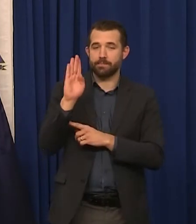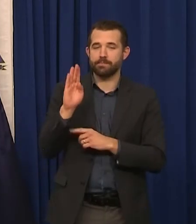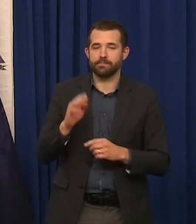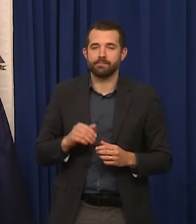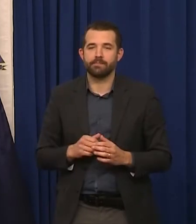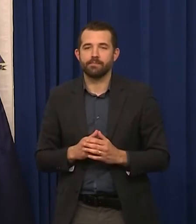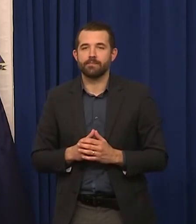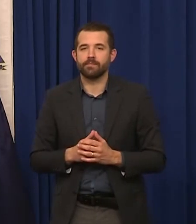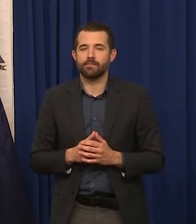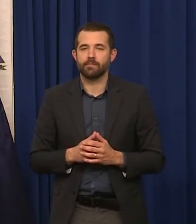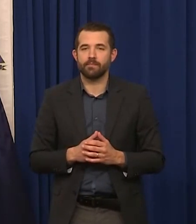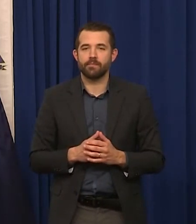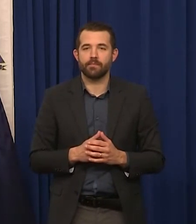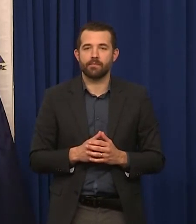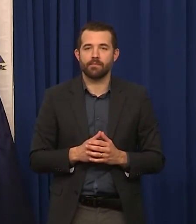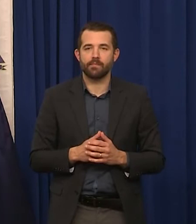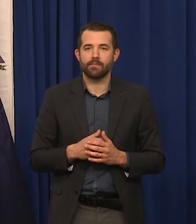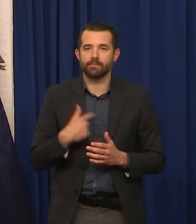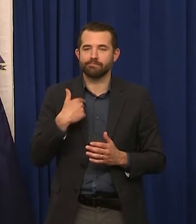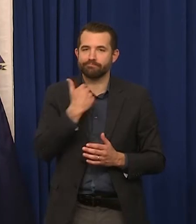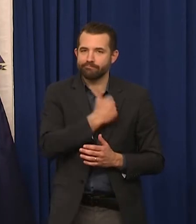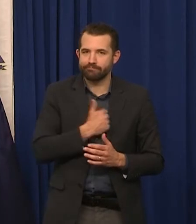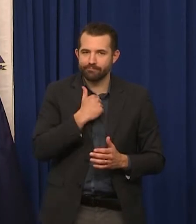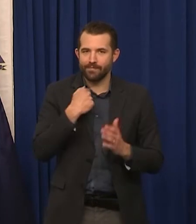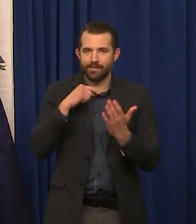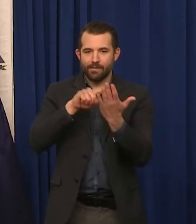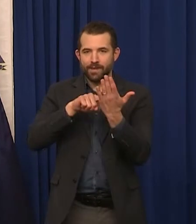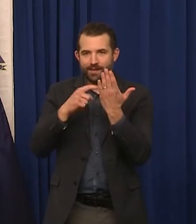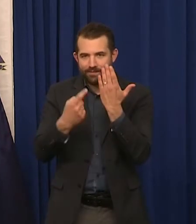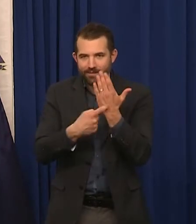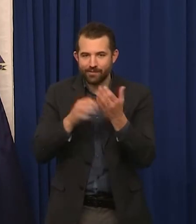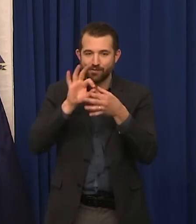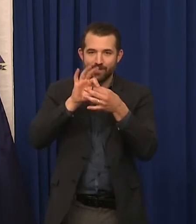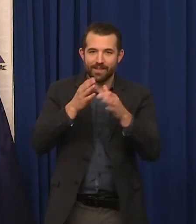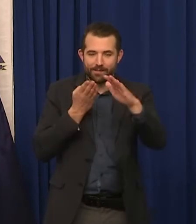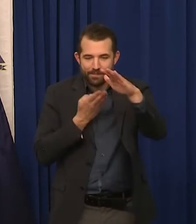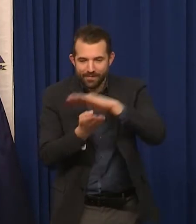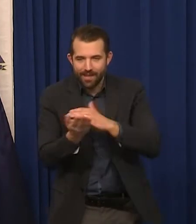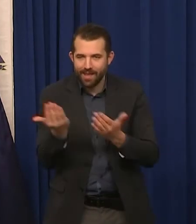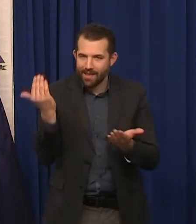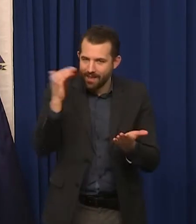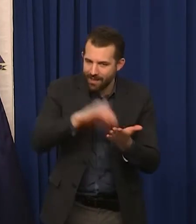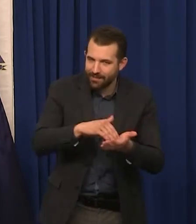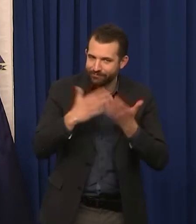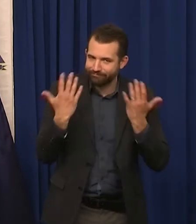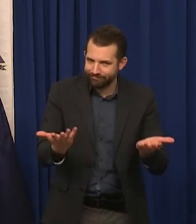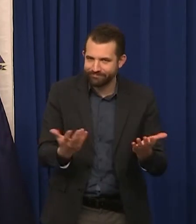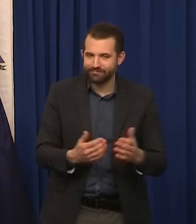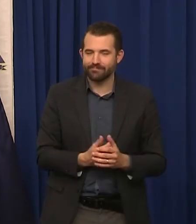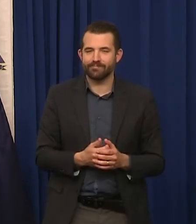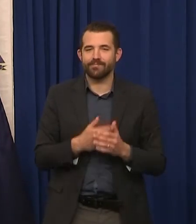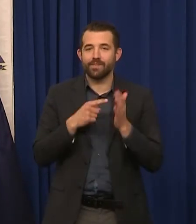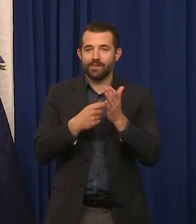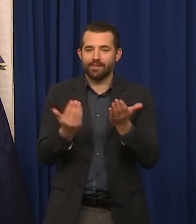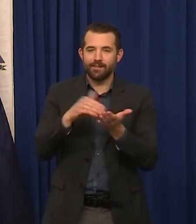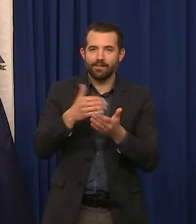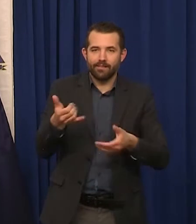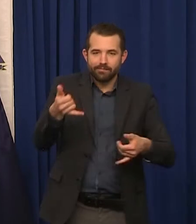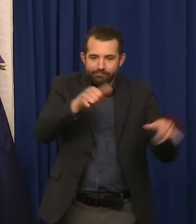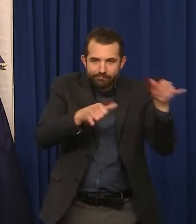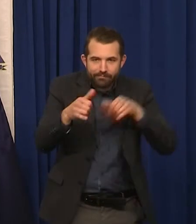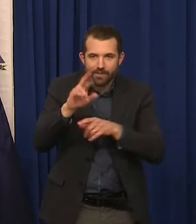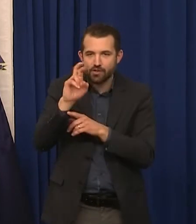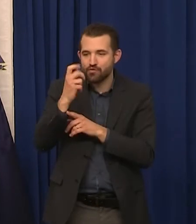tortured metaphor around baking, we're trying to get not just more ingredients, reagents, but also additional pieces